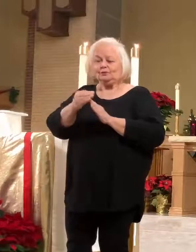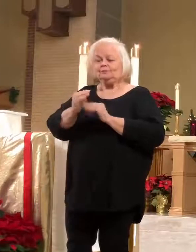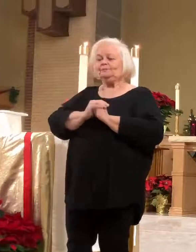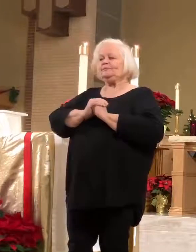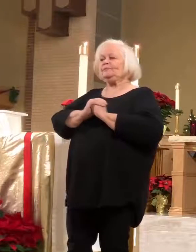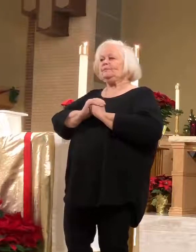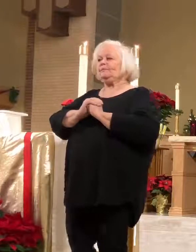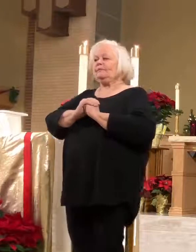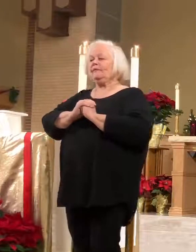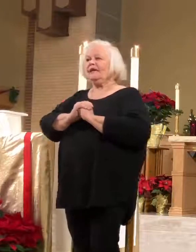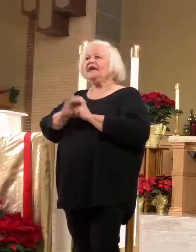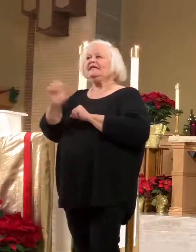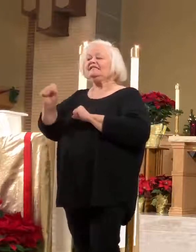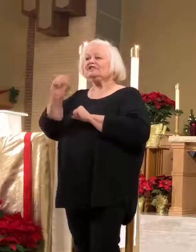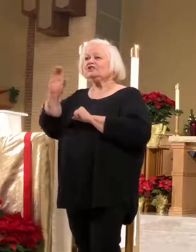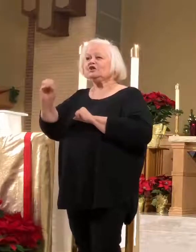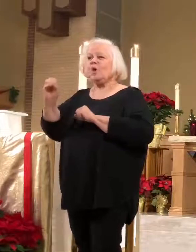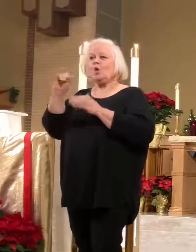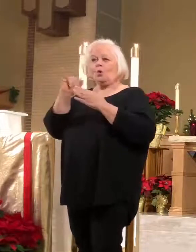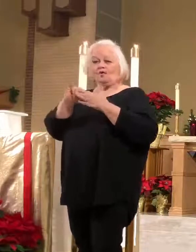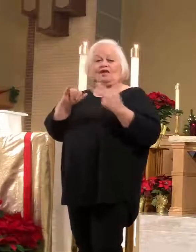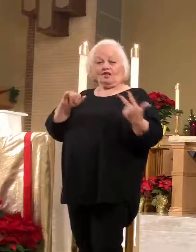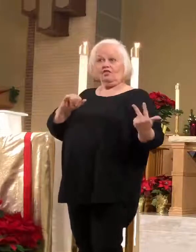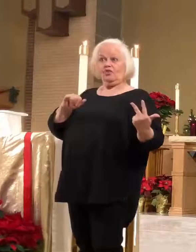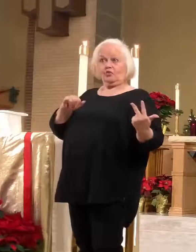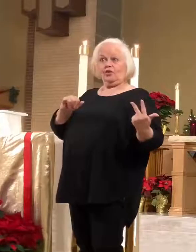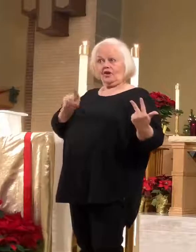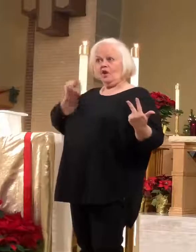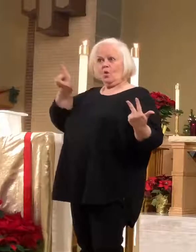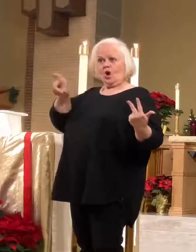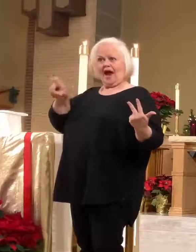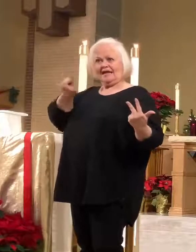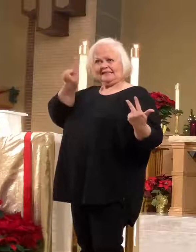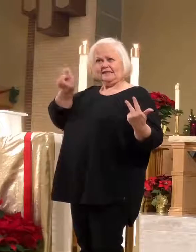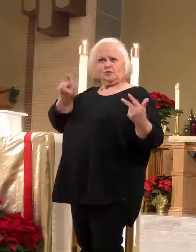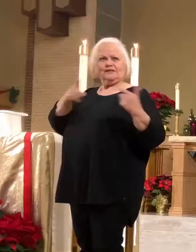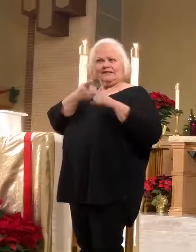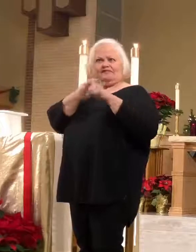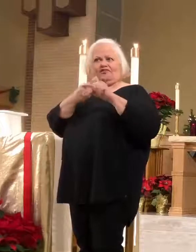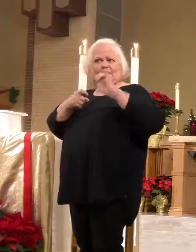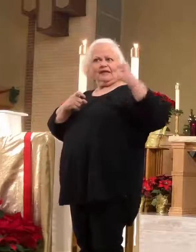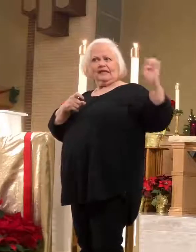And so the Magi were asking the question. They came from the east.